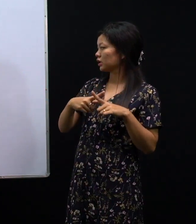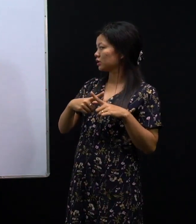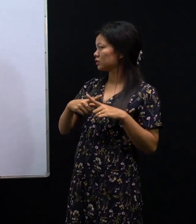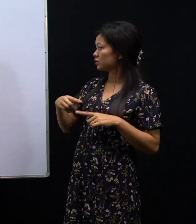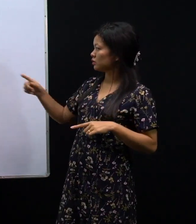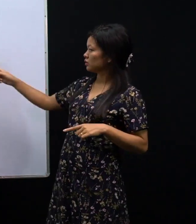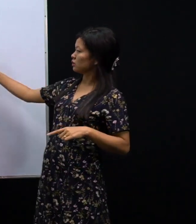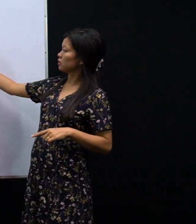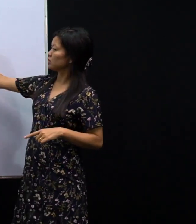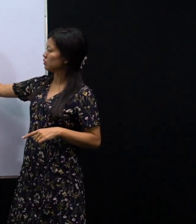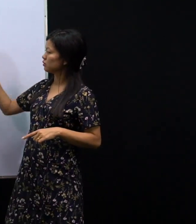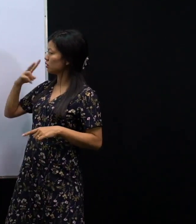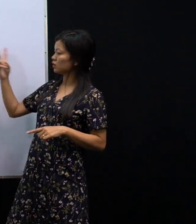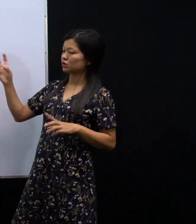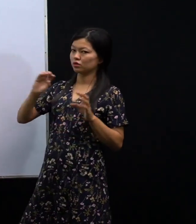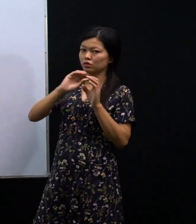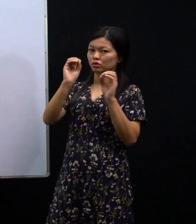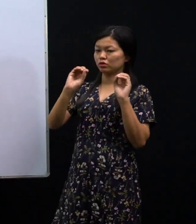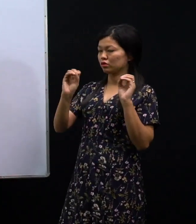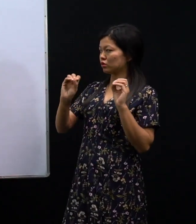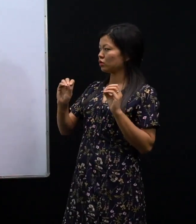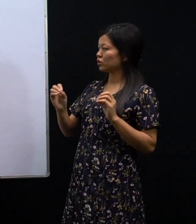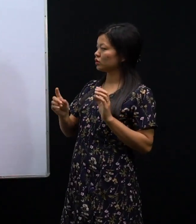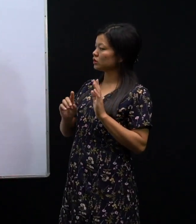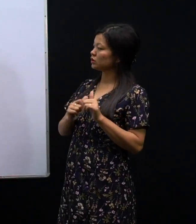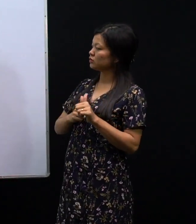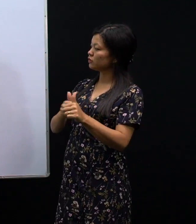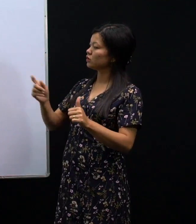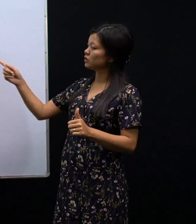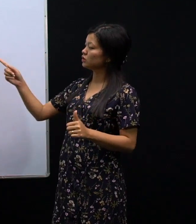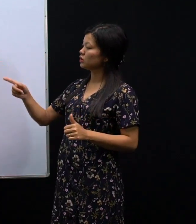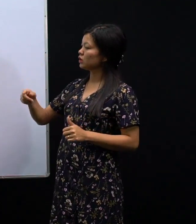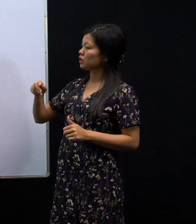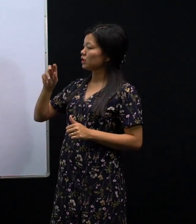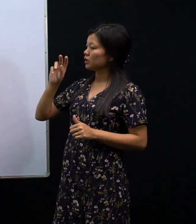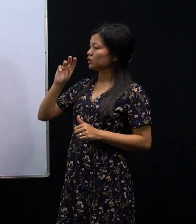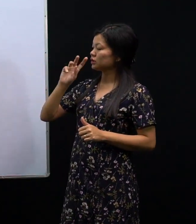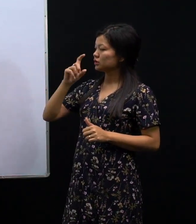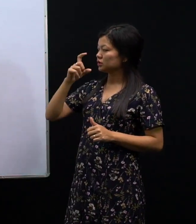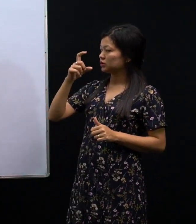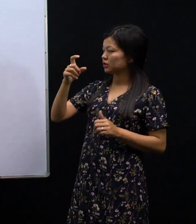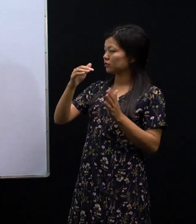You already know formula supposed to give us 2, then 7z into 3x.